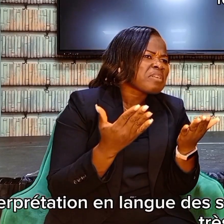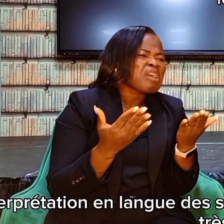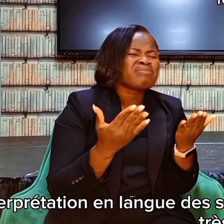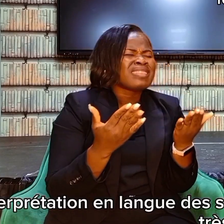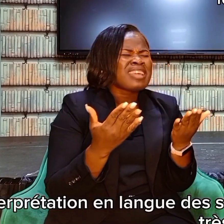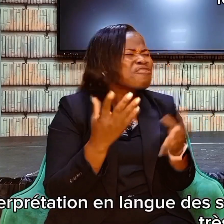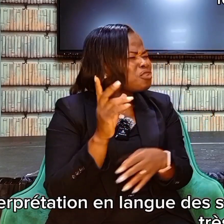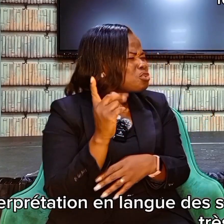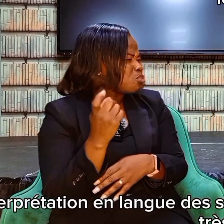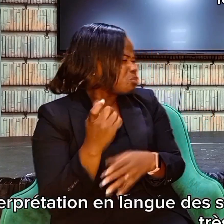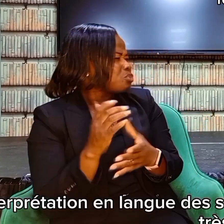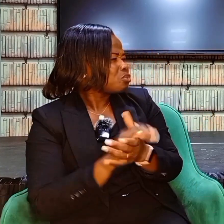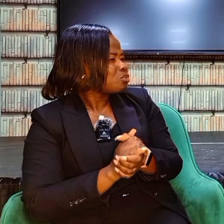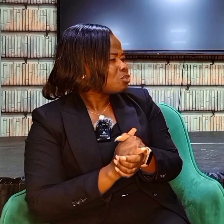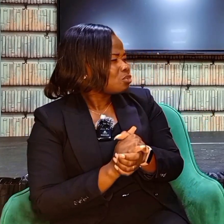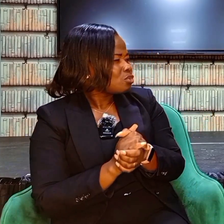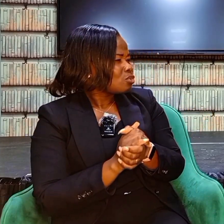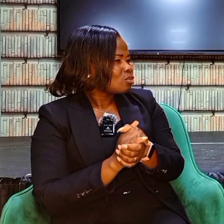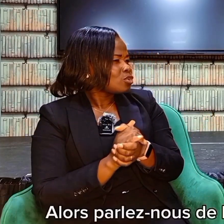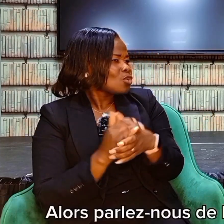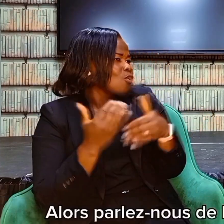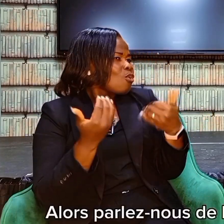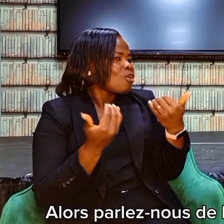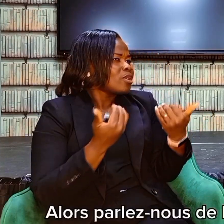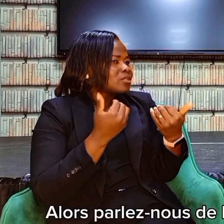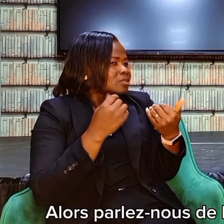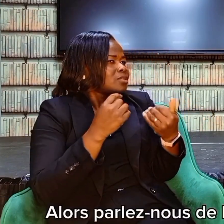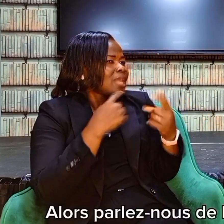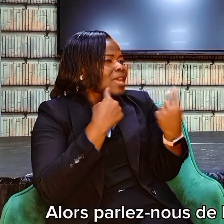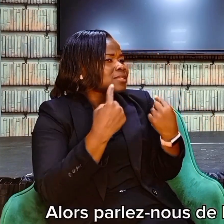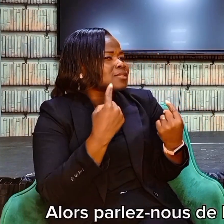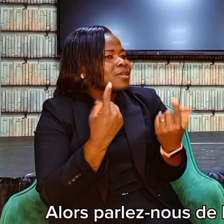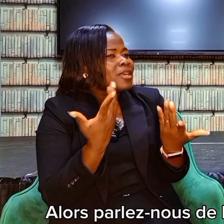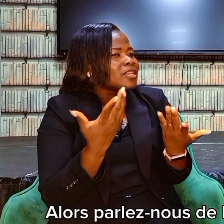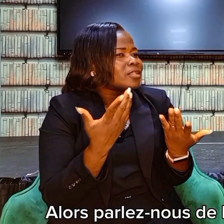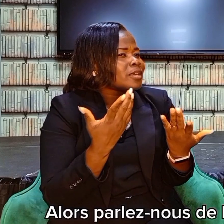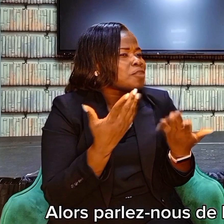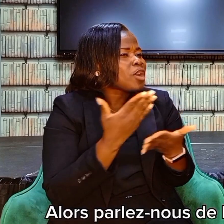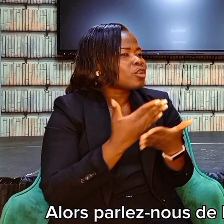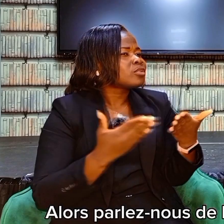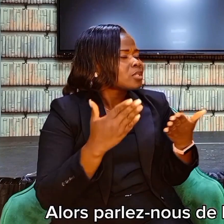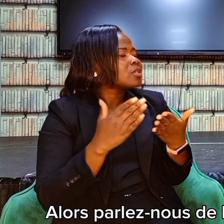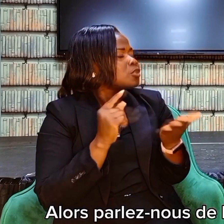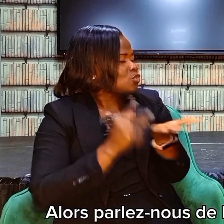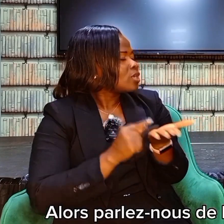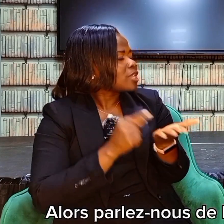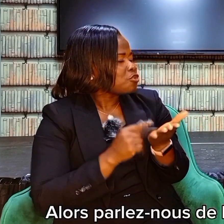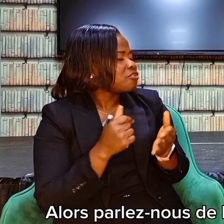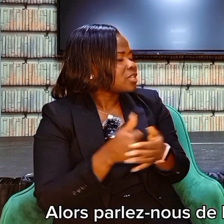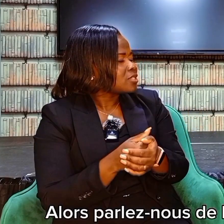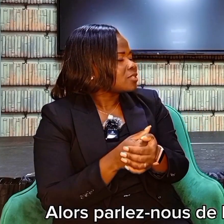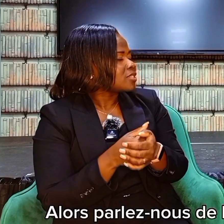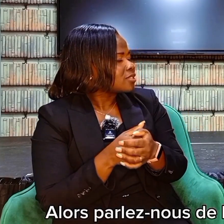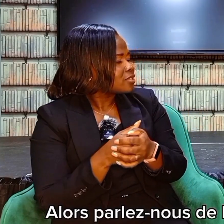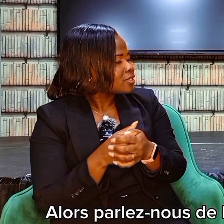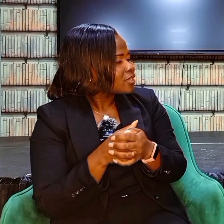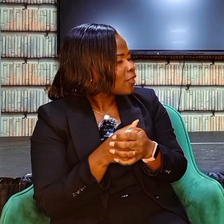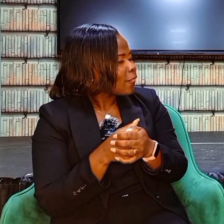if they have, there are few. So tell us about Uganda